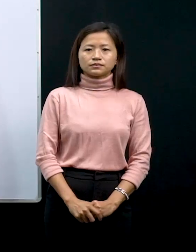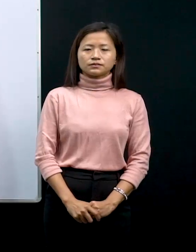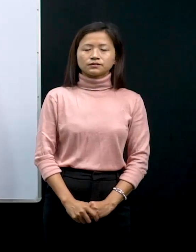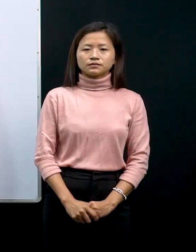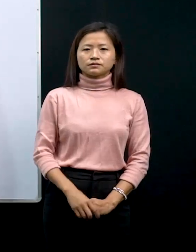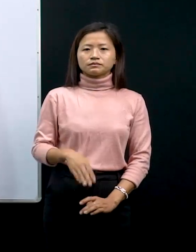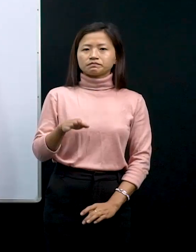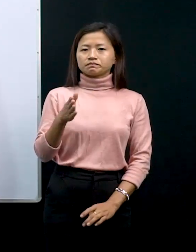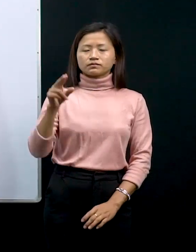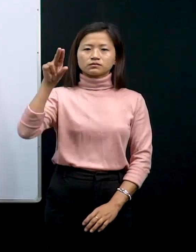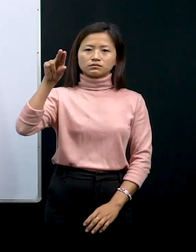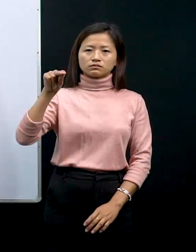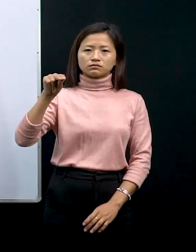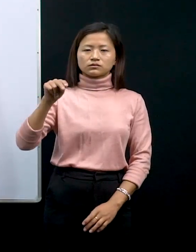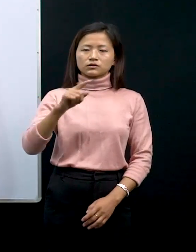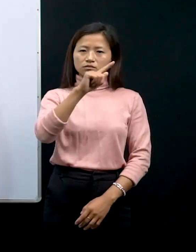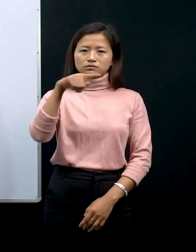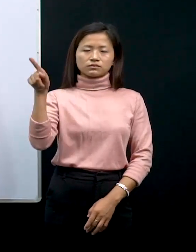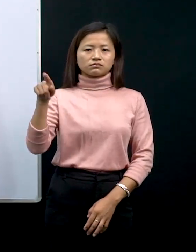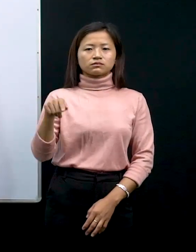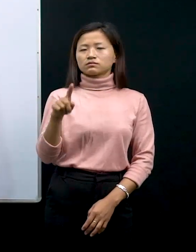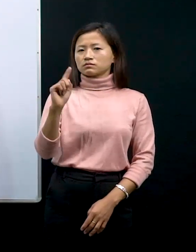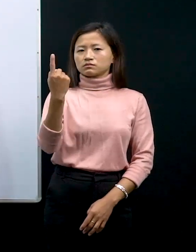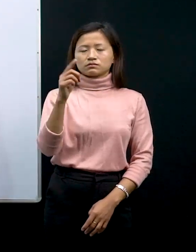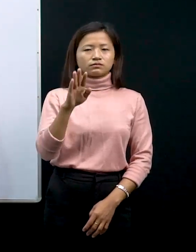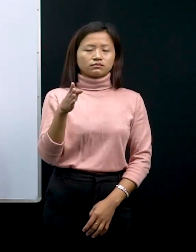No, answer 2 is not the correct one.